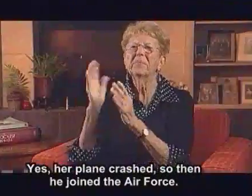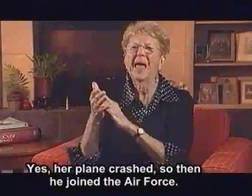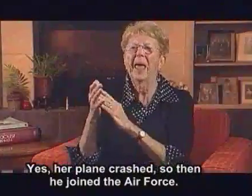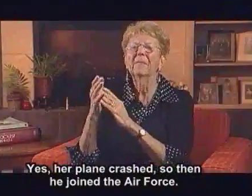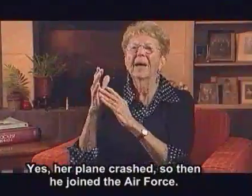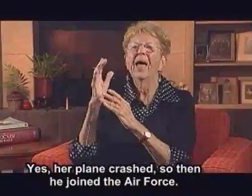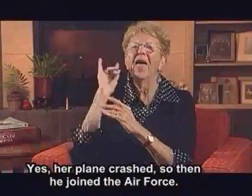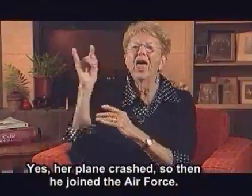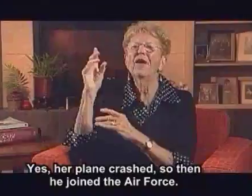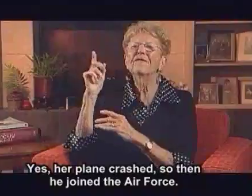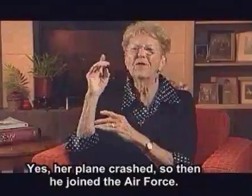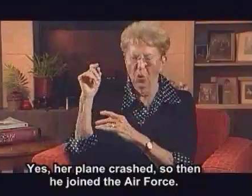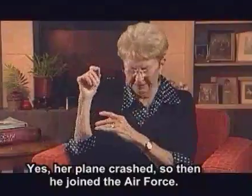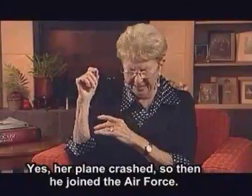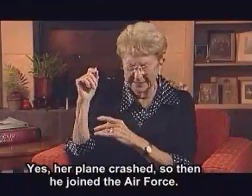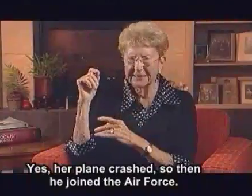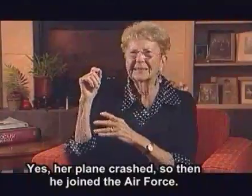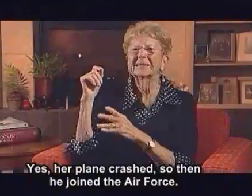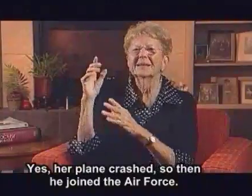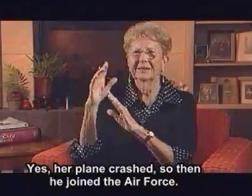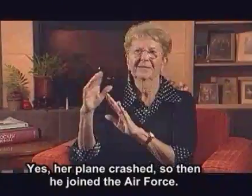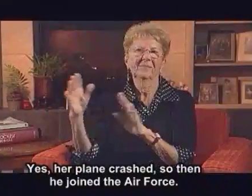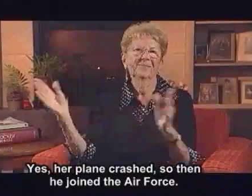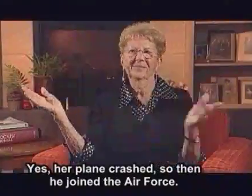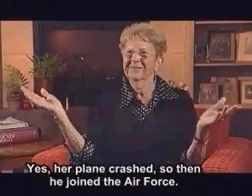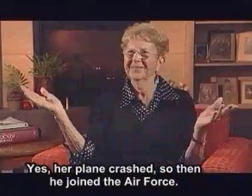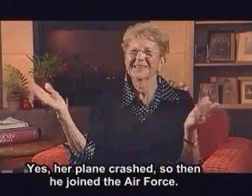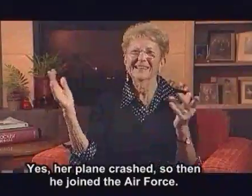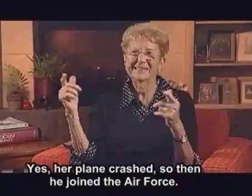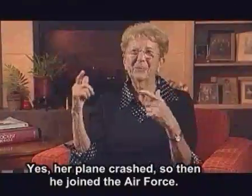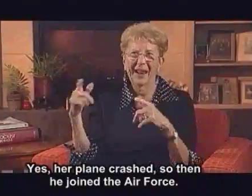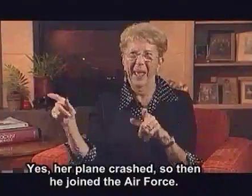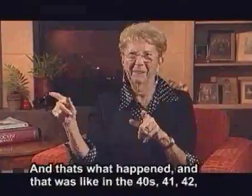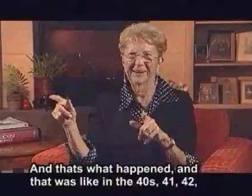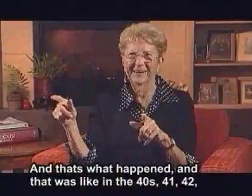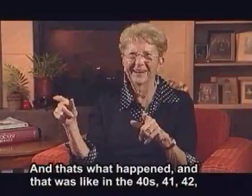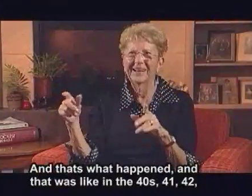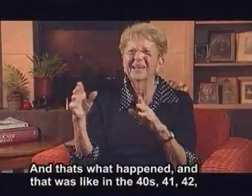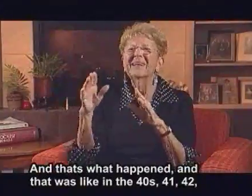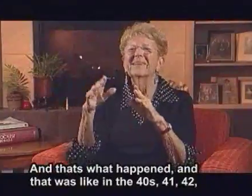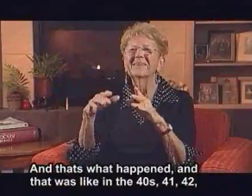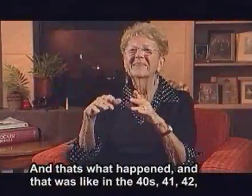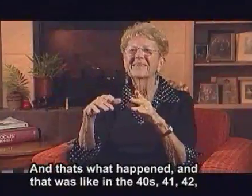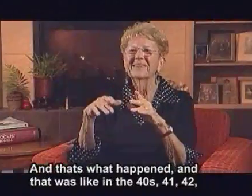Yes, her plane crashed. So then he joined the Air Force. And that's what happened.